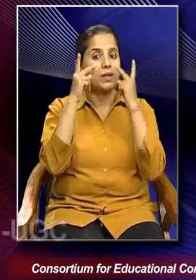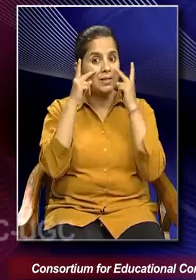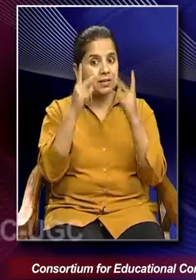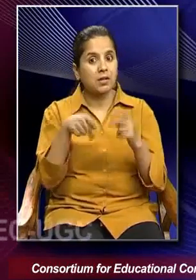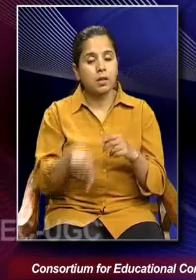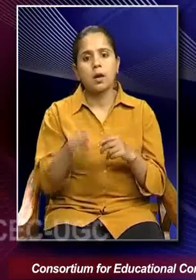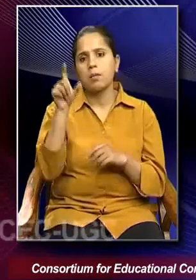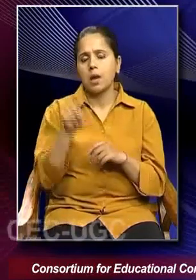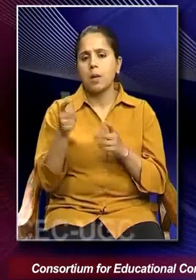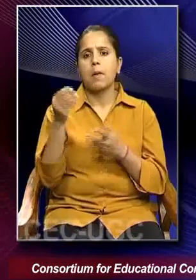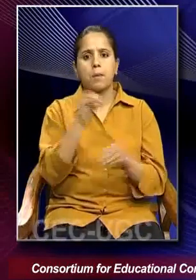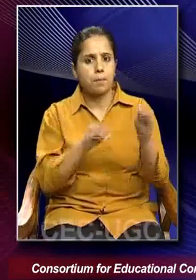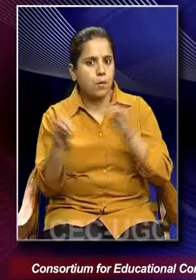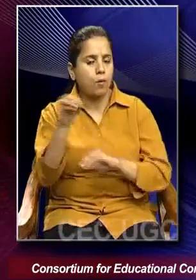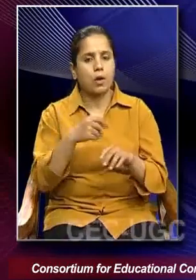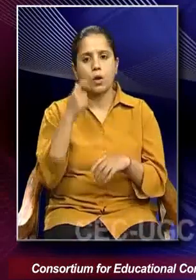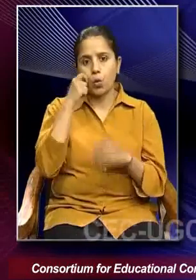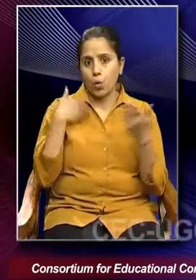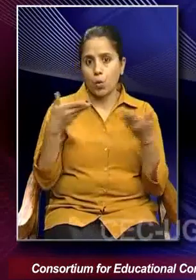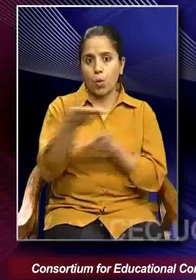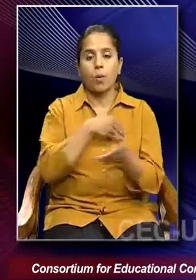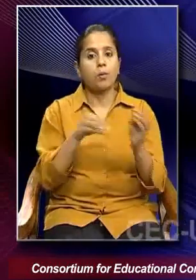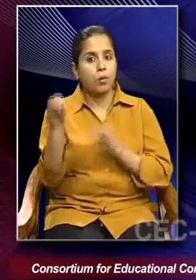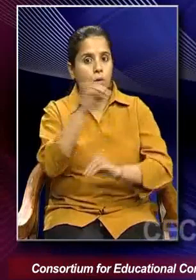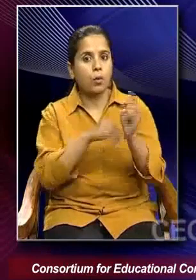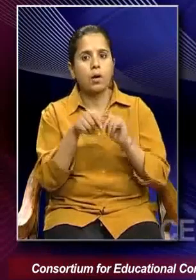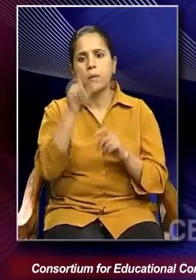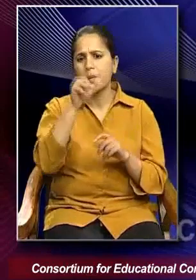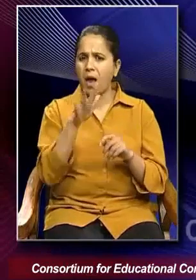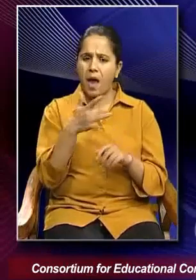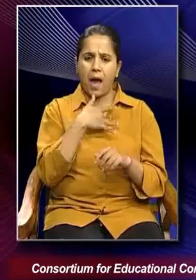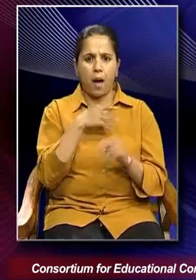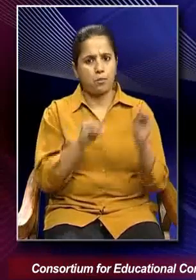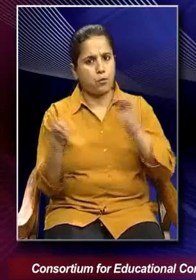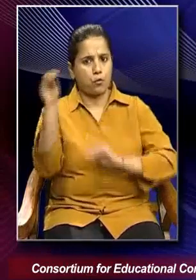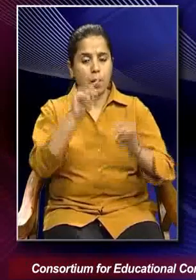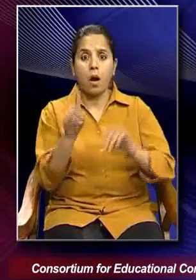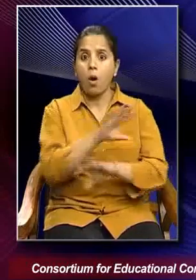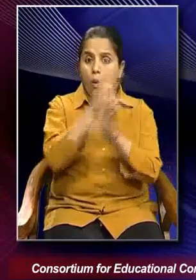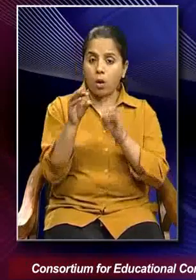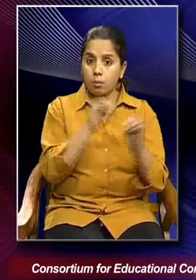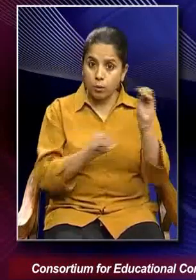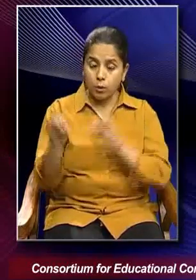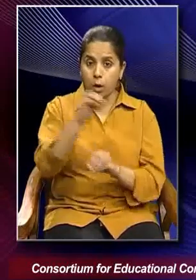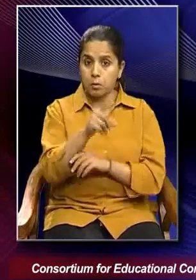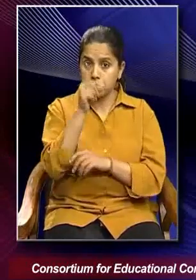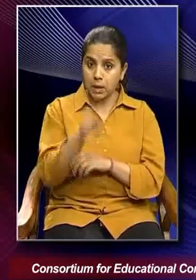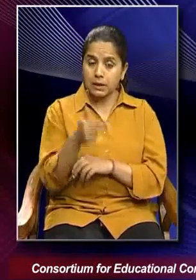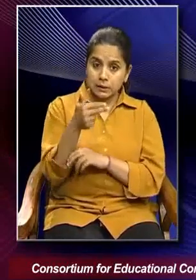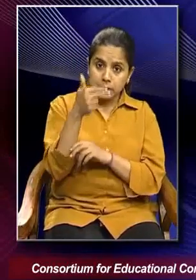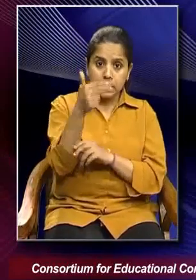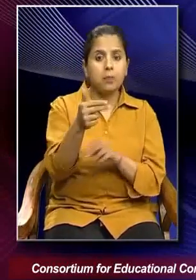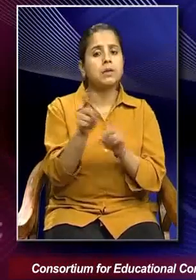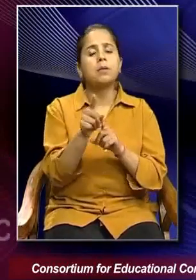movements of people, human population is relatively mobile, but all movements are necessarily